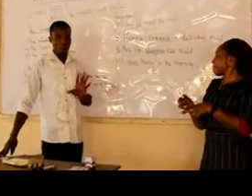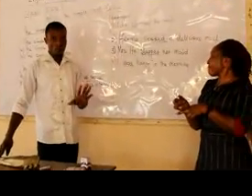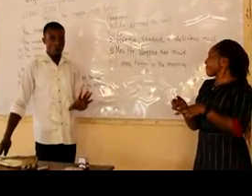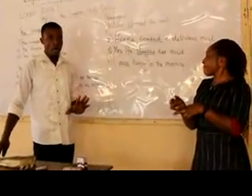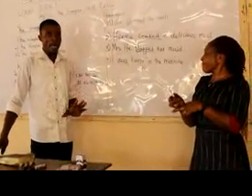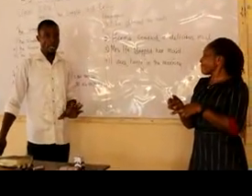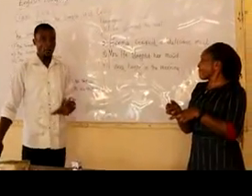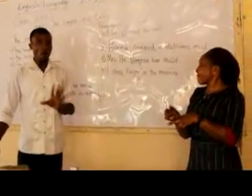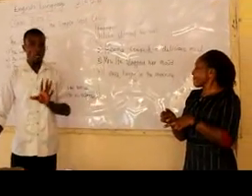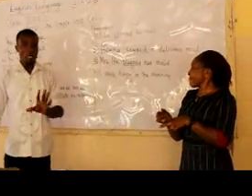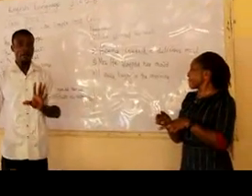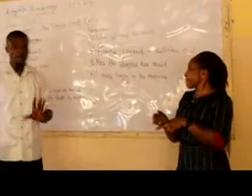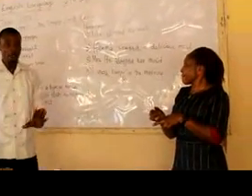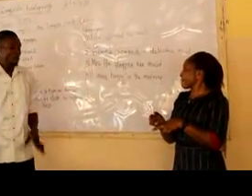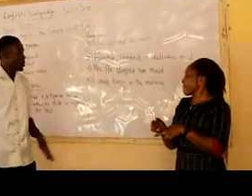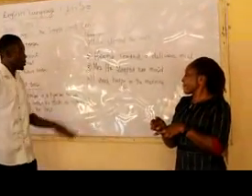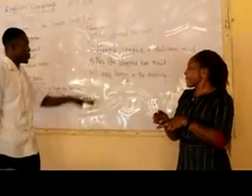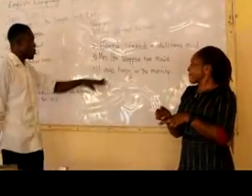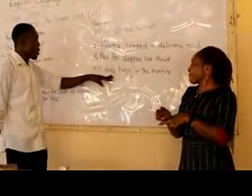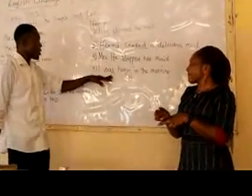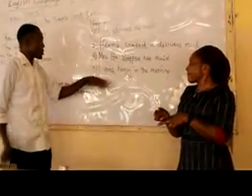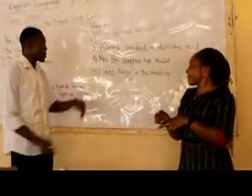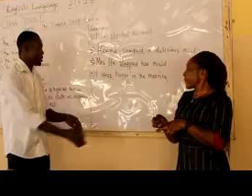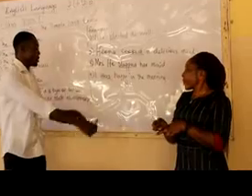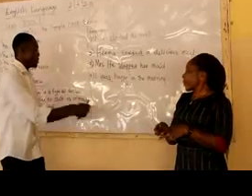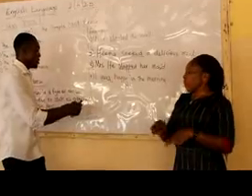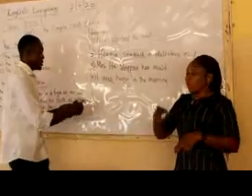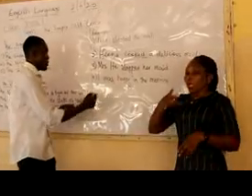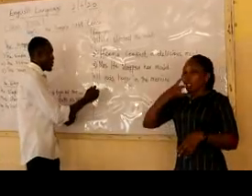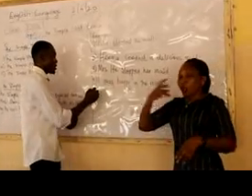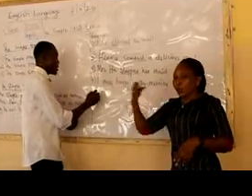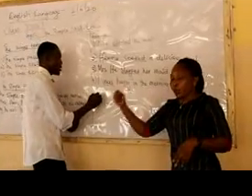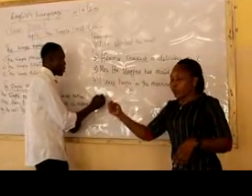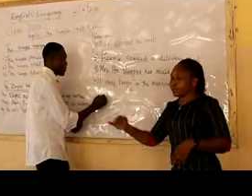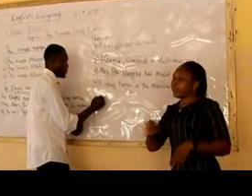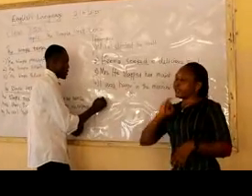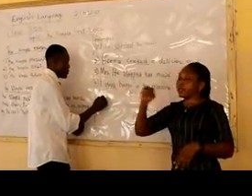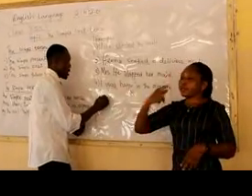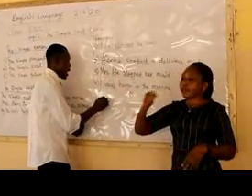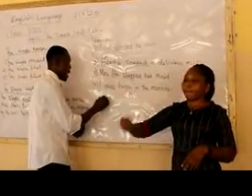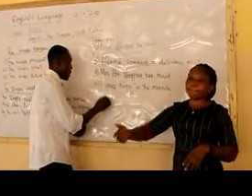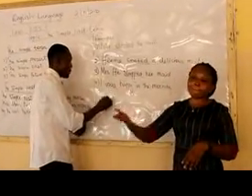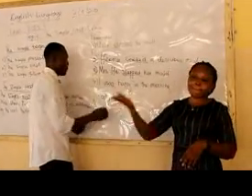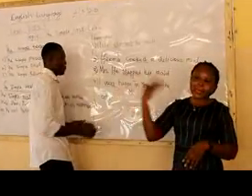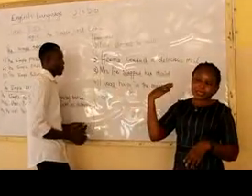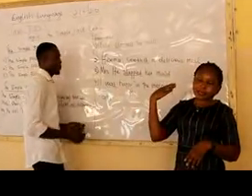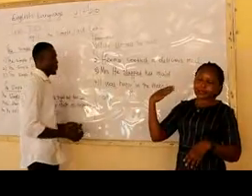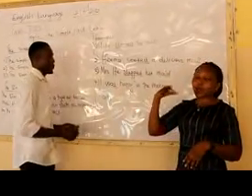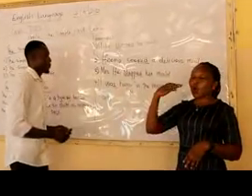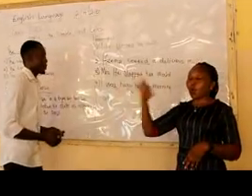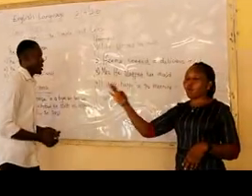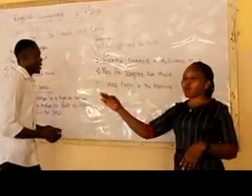takes its role as an auxiliary verb. So was is the past tense of the verb am.